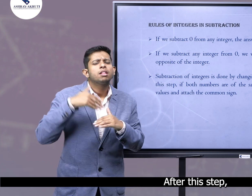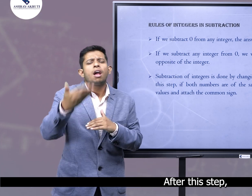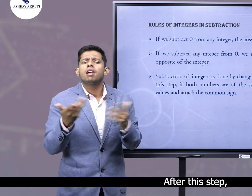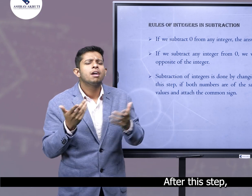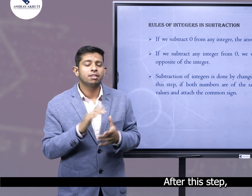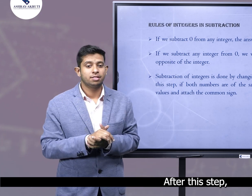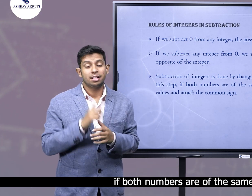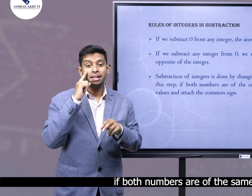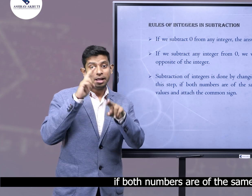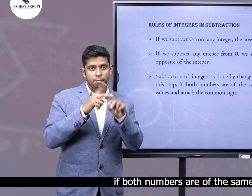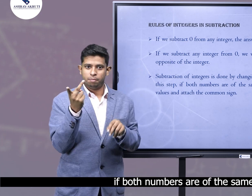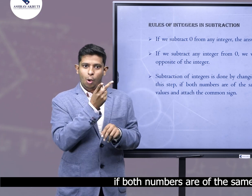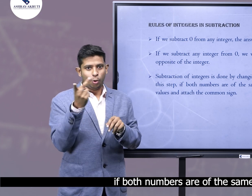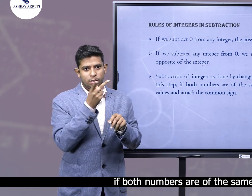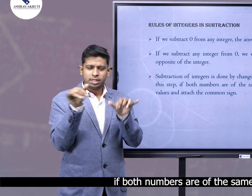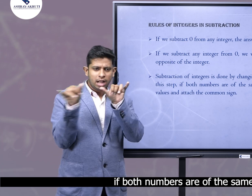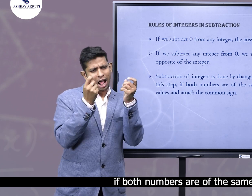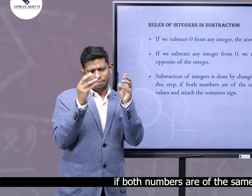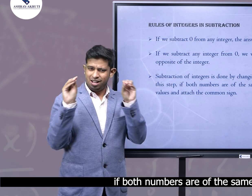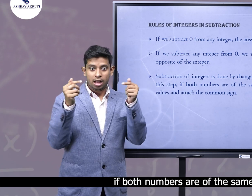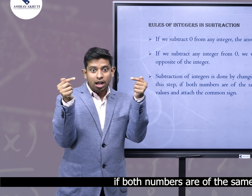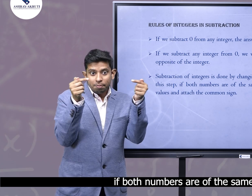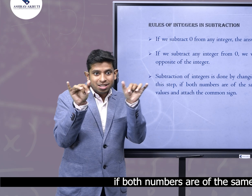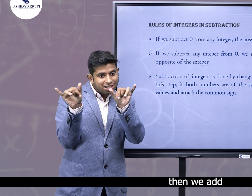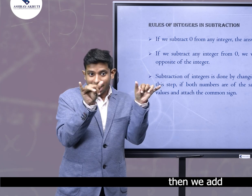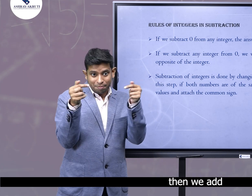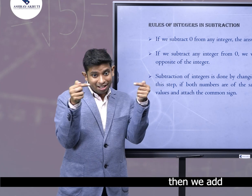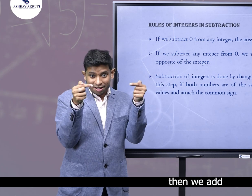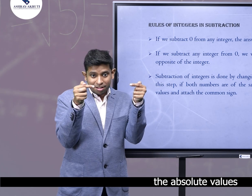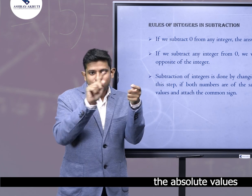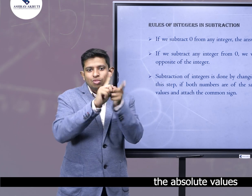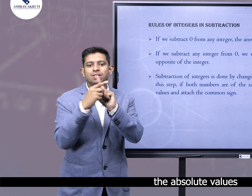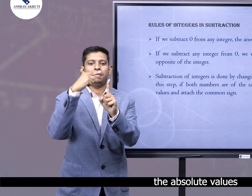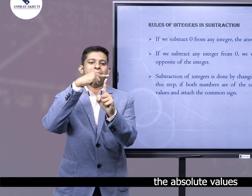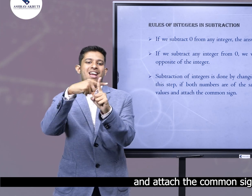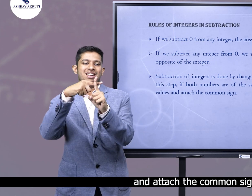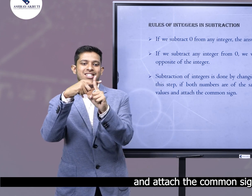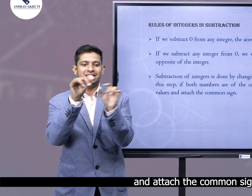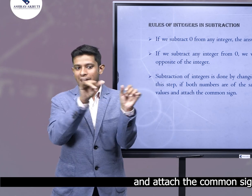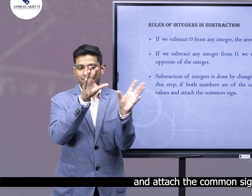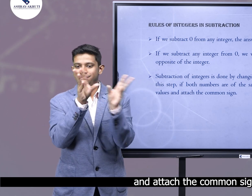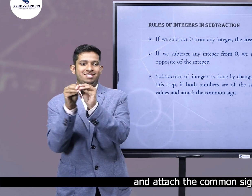After this step, if both numbers are of the same sign, then we add the absolute values and attach the common sign.